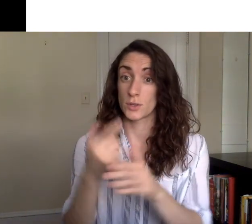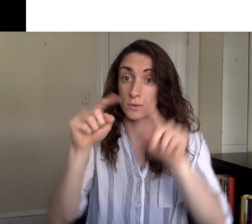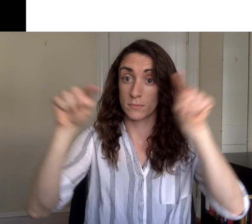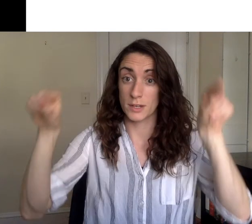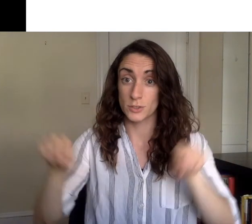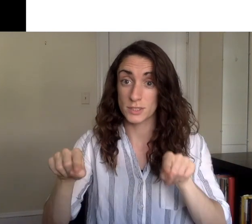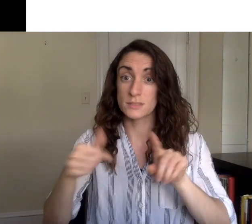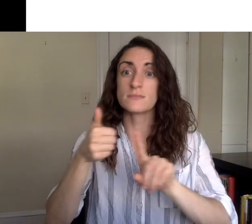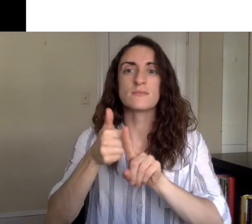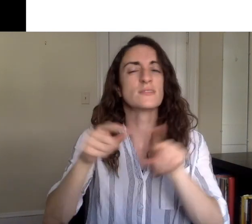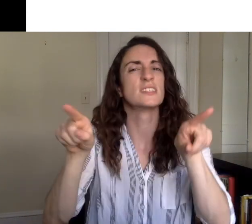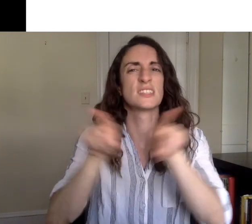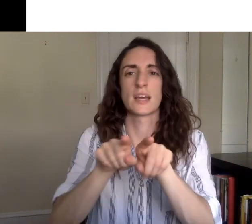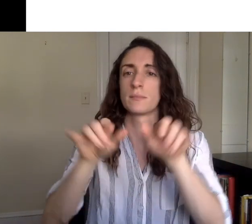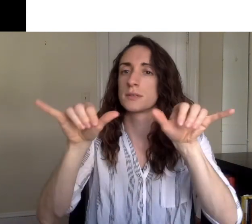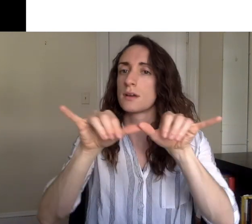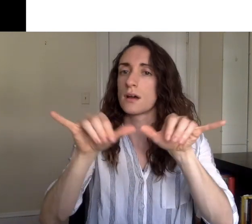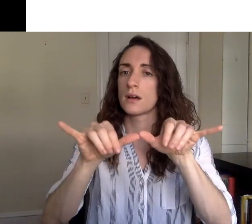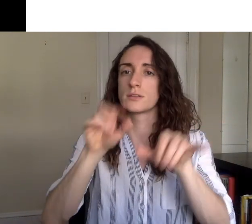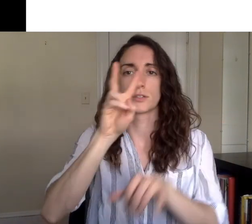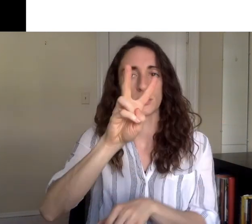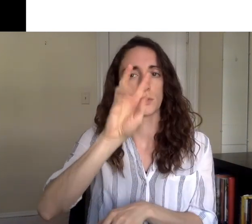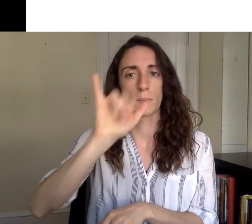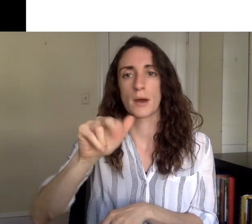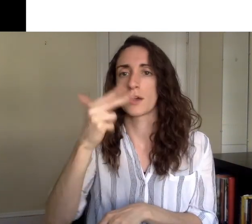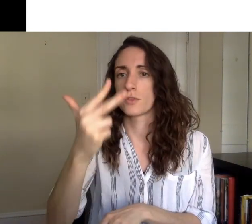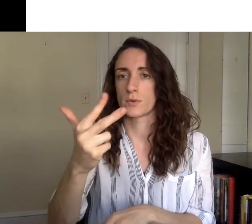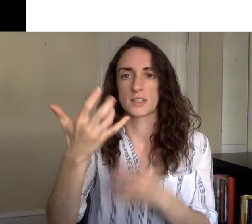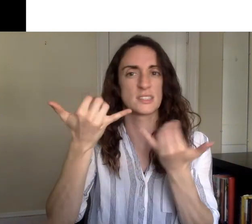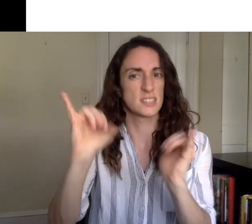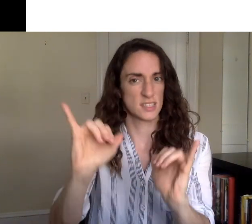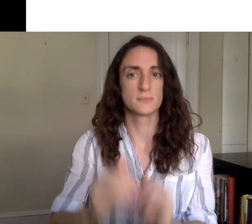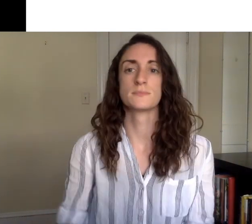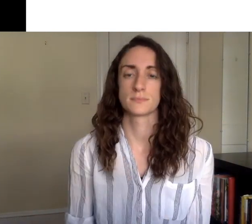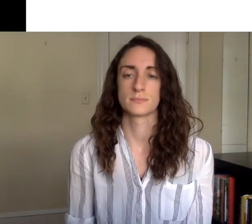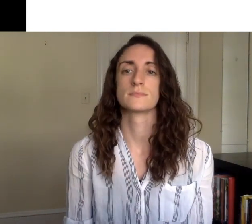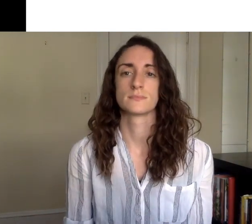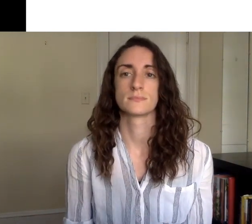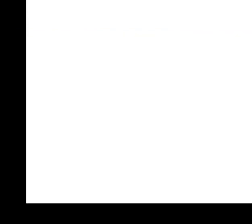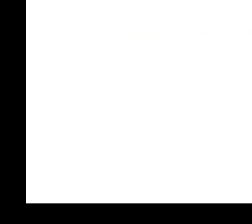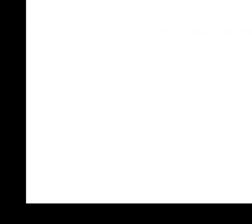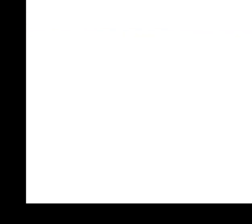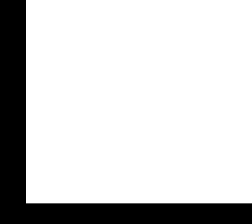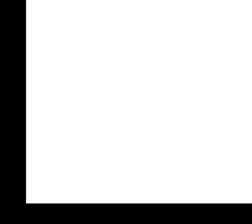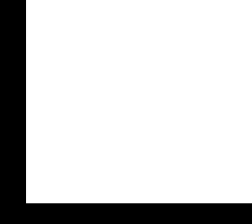And once again, you can see that the answer we come up with is the same size as the two matrices that we subtracted.